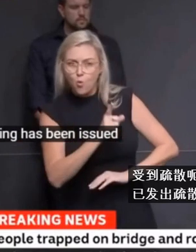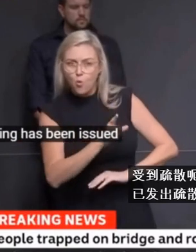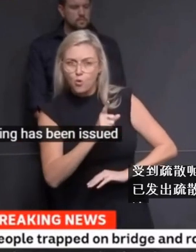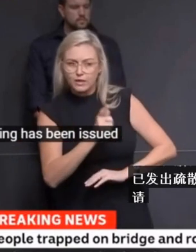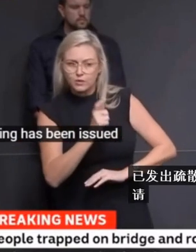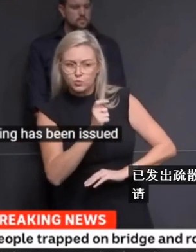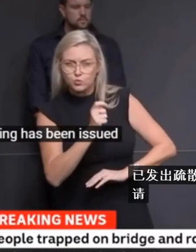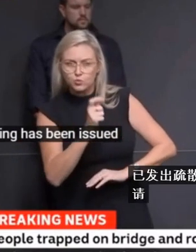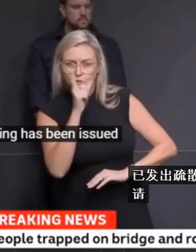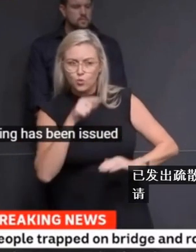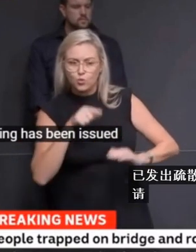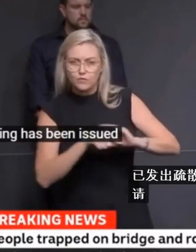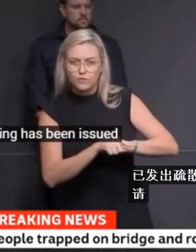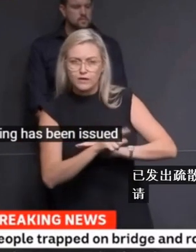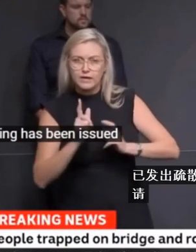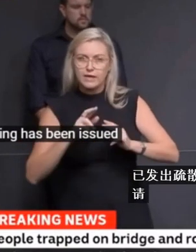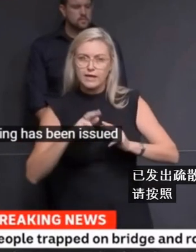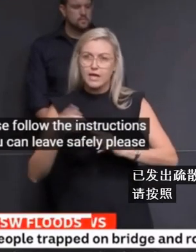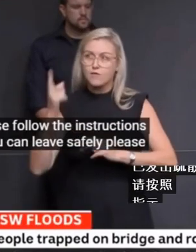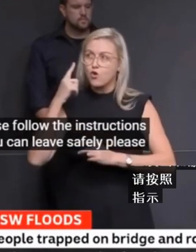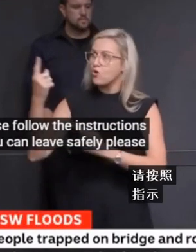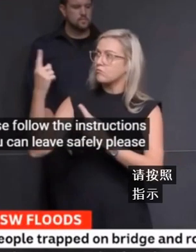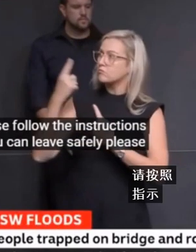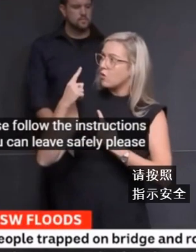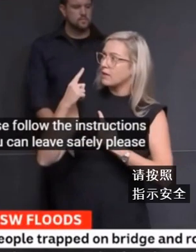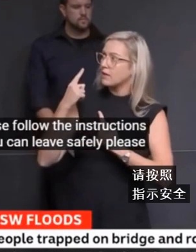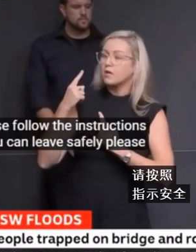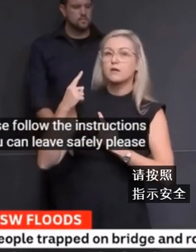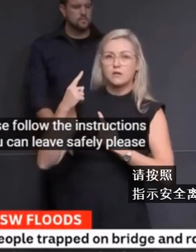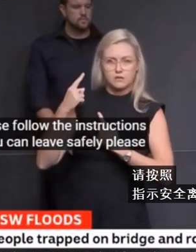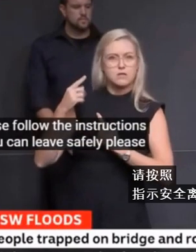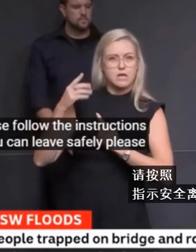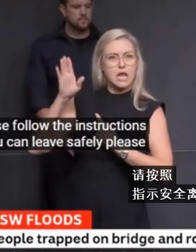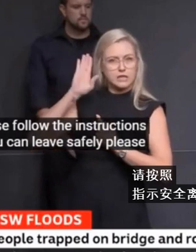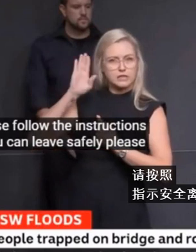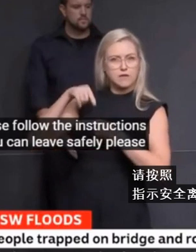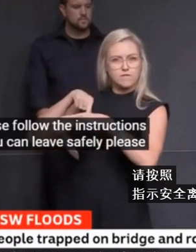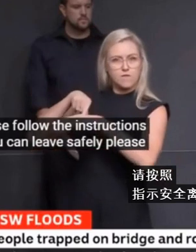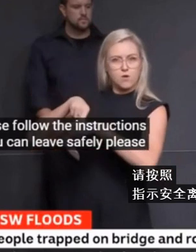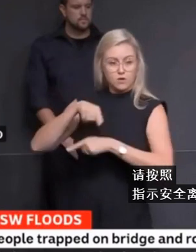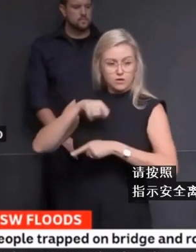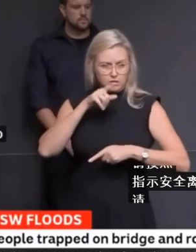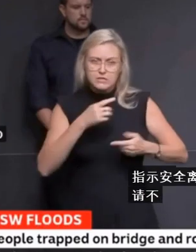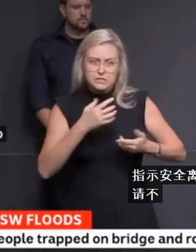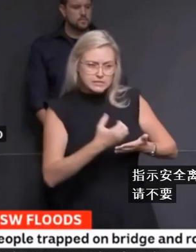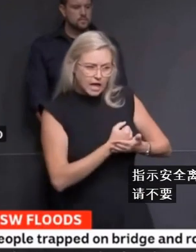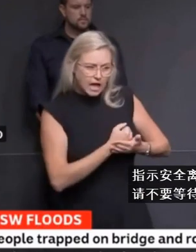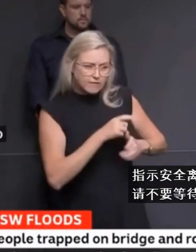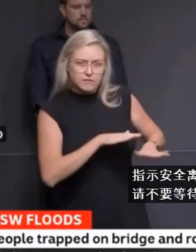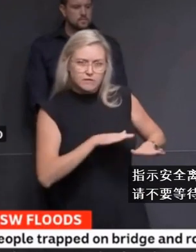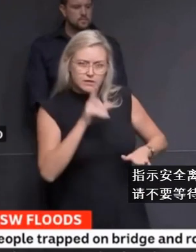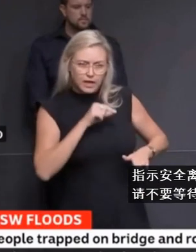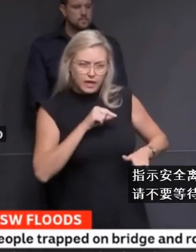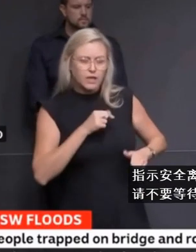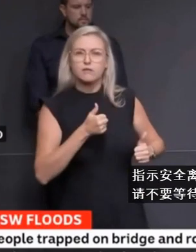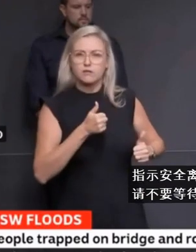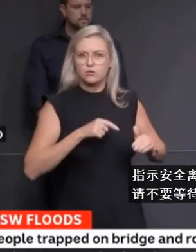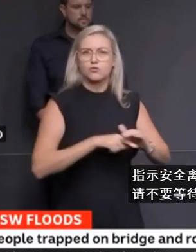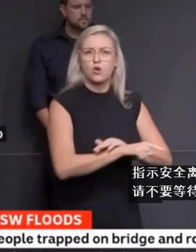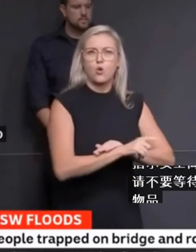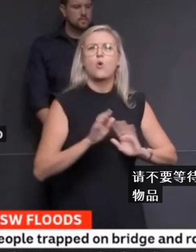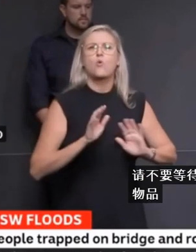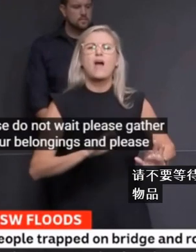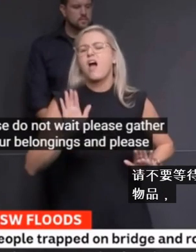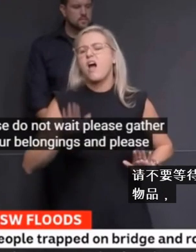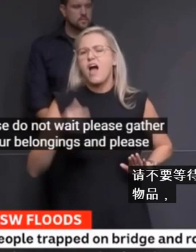been issued, please follow the instructions. If you can leave safely, please do so. Please do not wait. Please